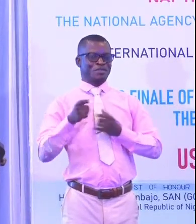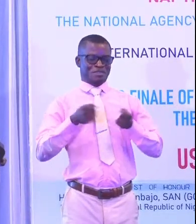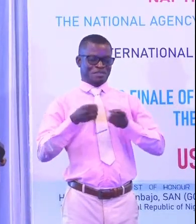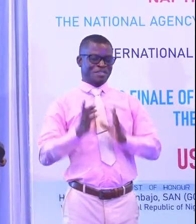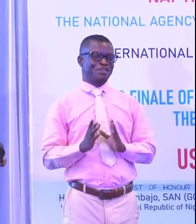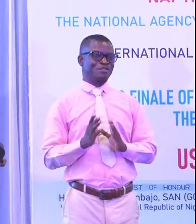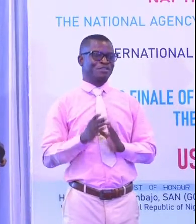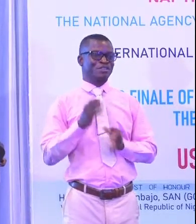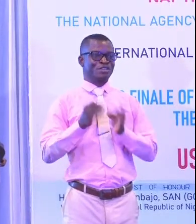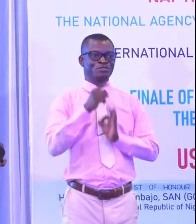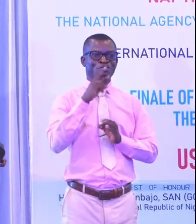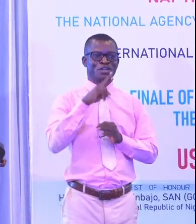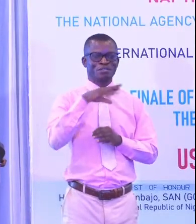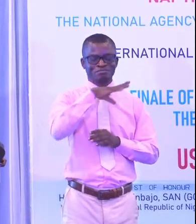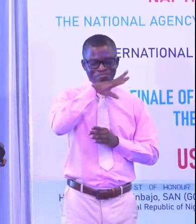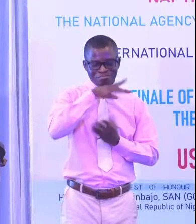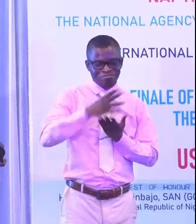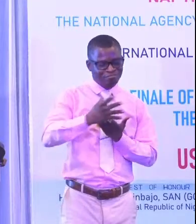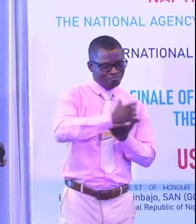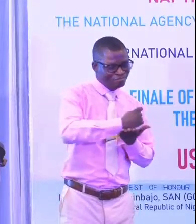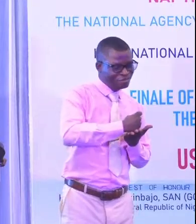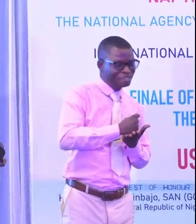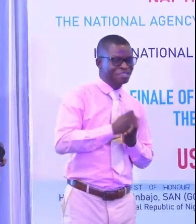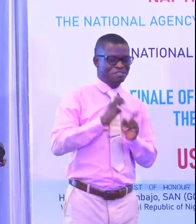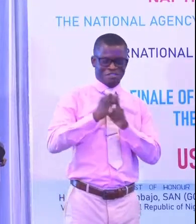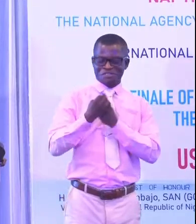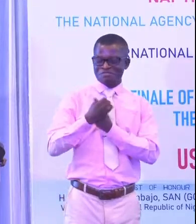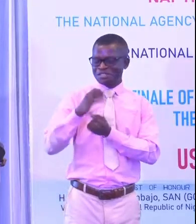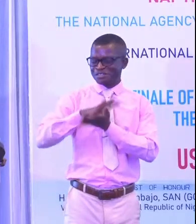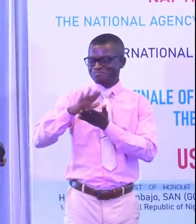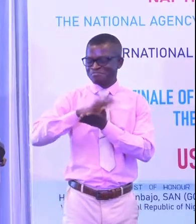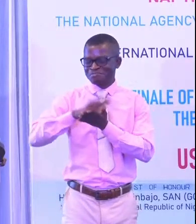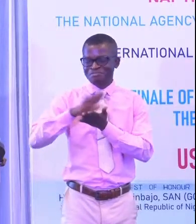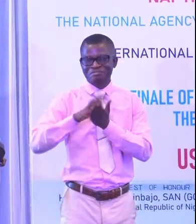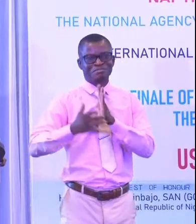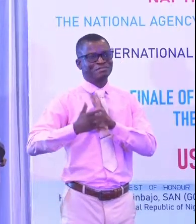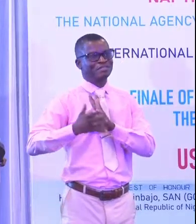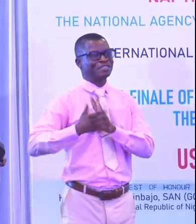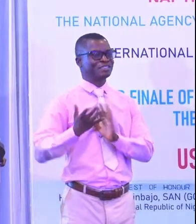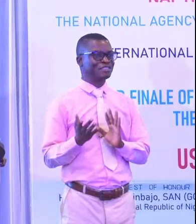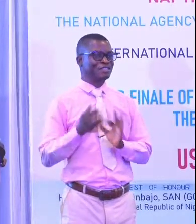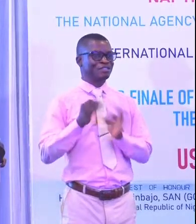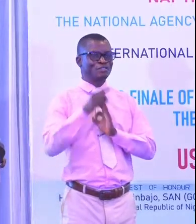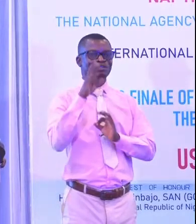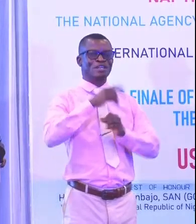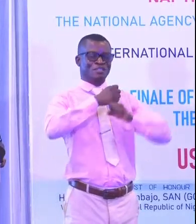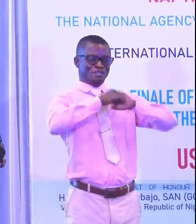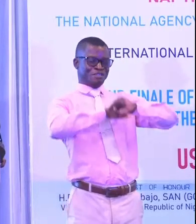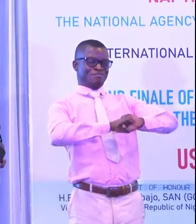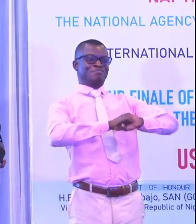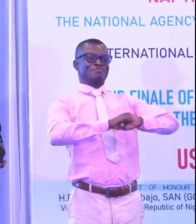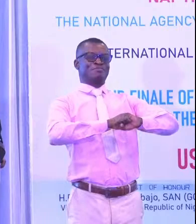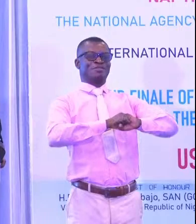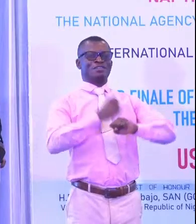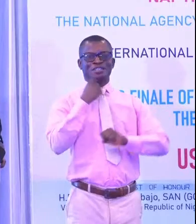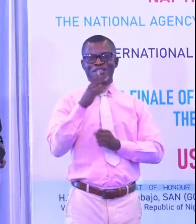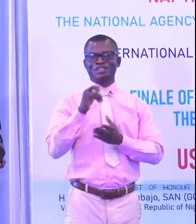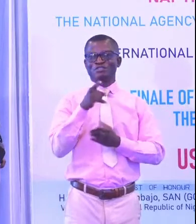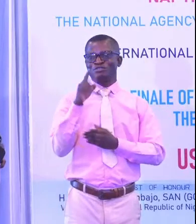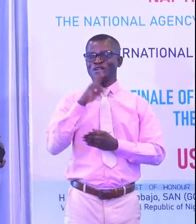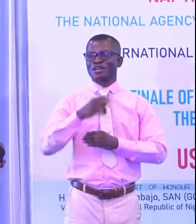garbage collector, they say you are an environmental sanitation technician. If you are a security guard, they say you are a